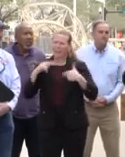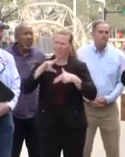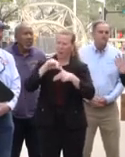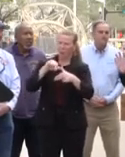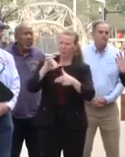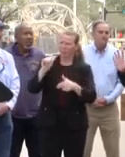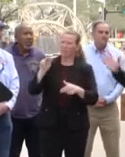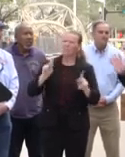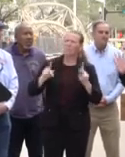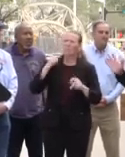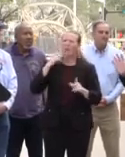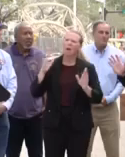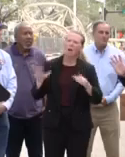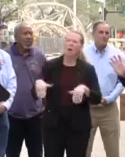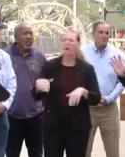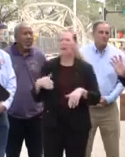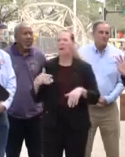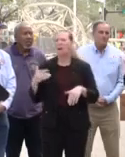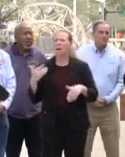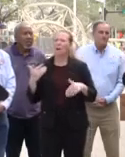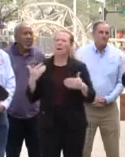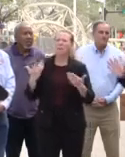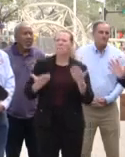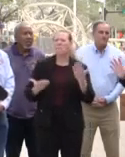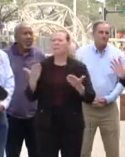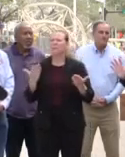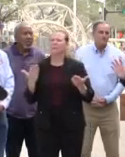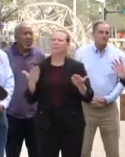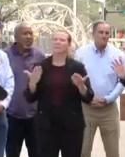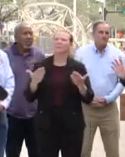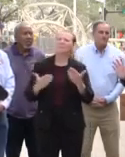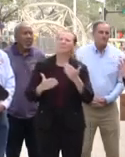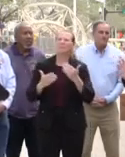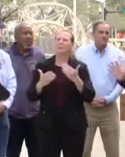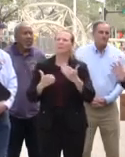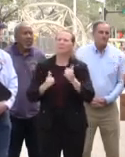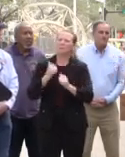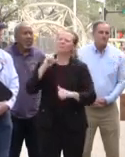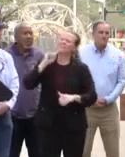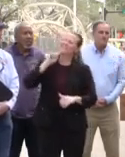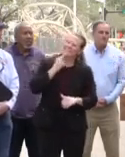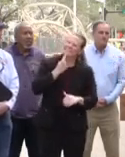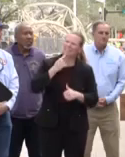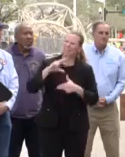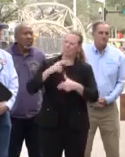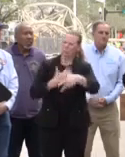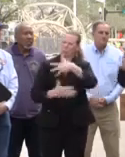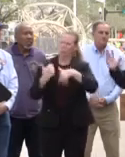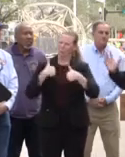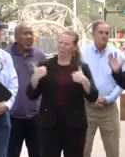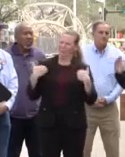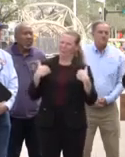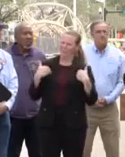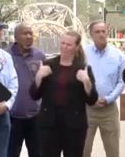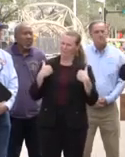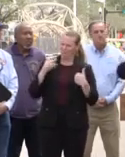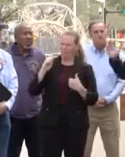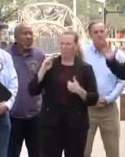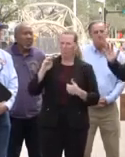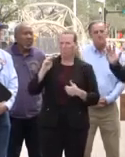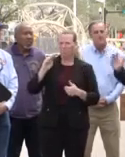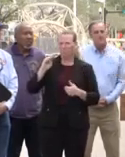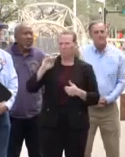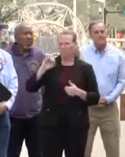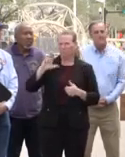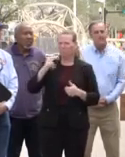and that probably was the most significant storm that we've had. I mean, Michael was stronger, but Ian was so big. I think the